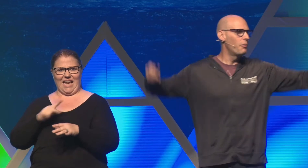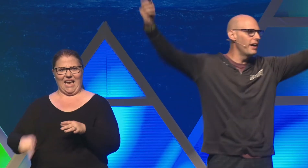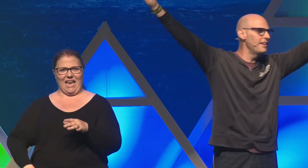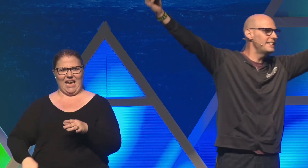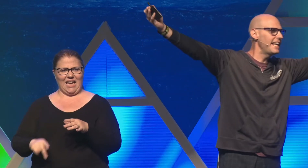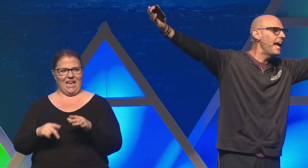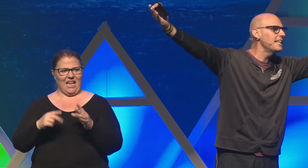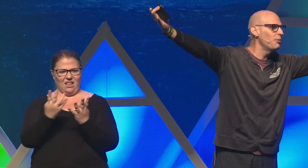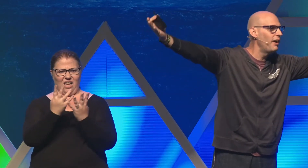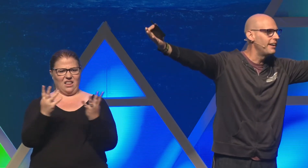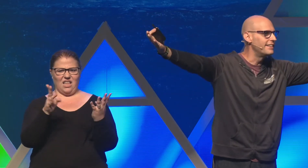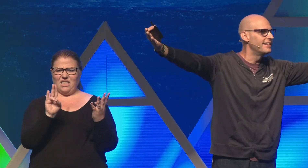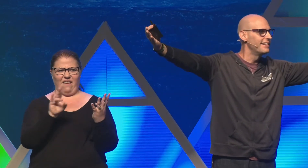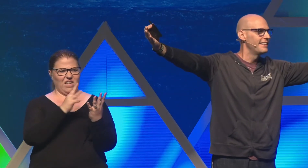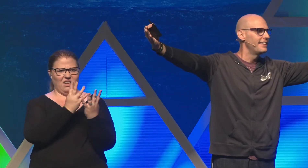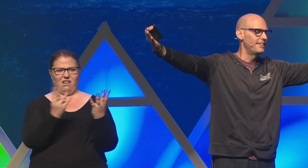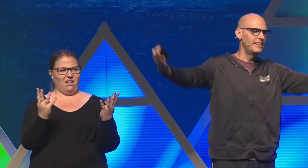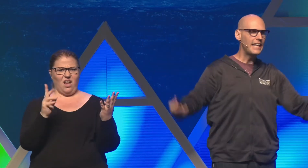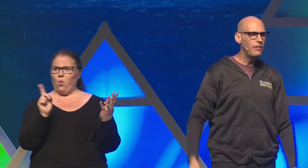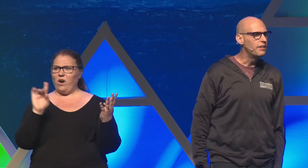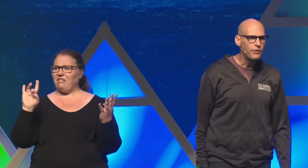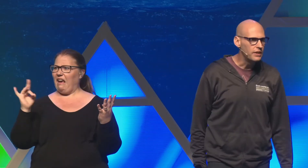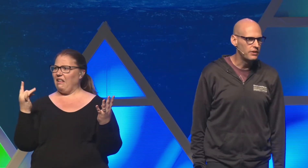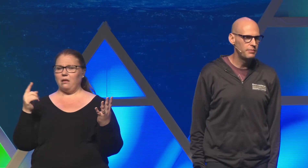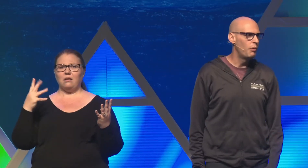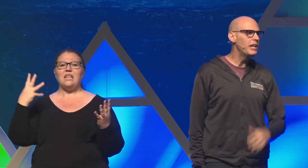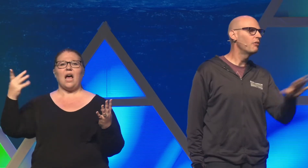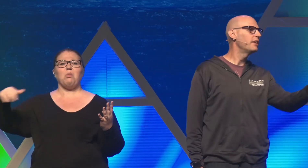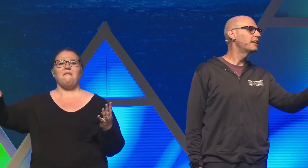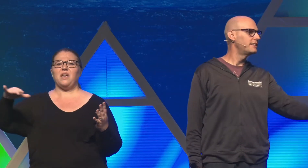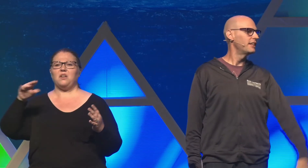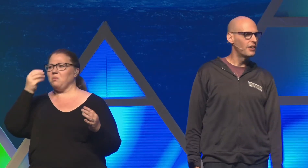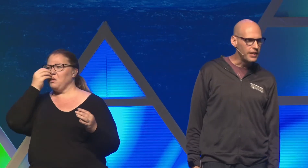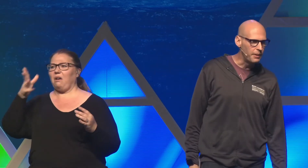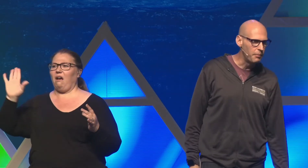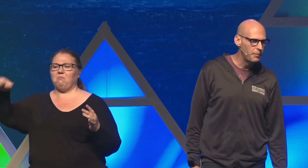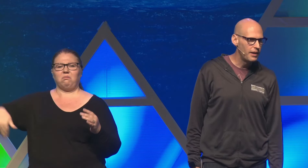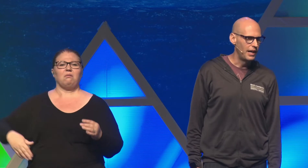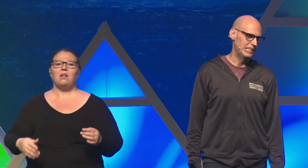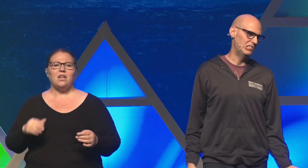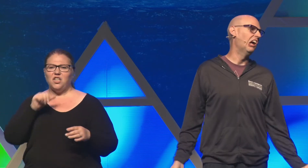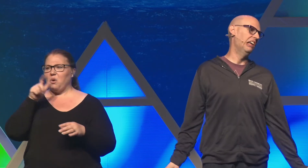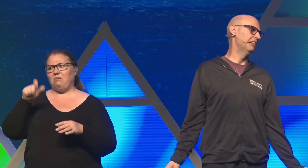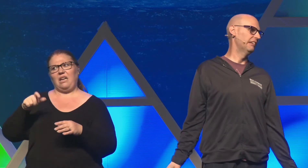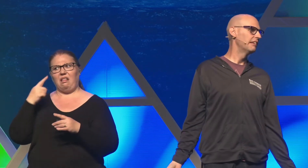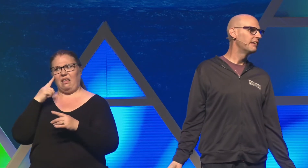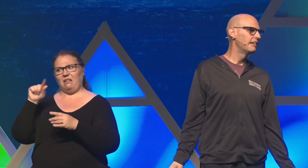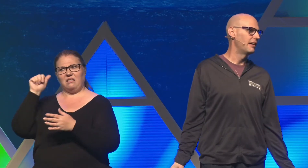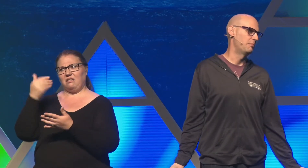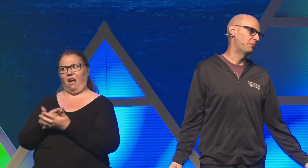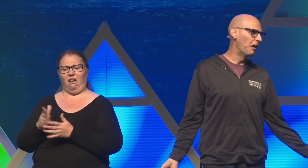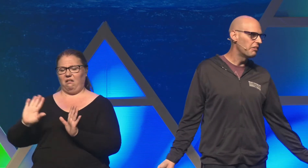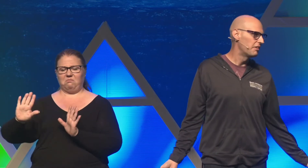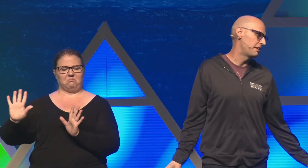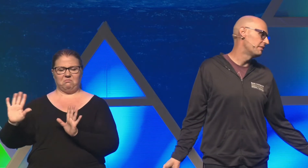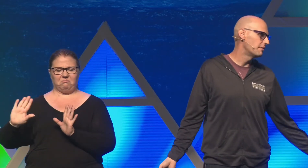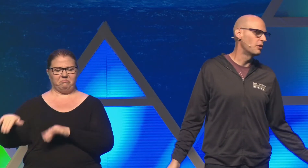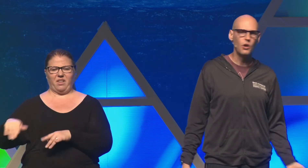he's like, where is the 8th one? Oh, he's out in the field, but we don't really consider him a son, a